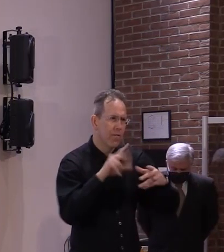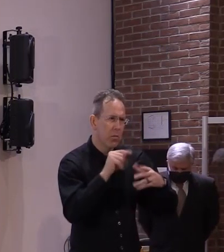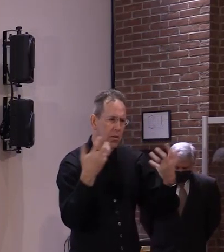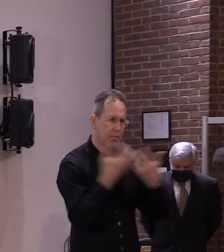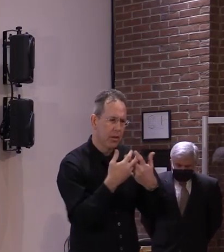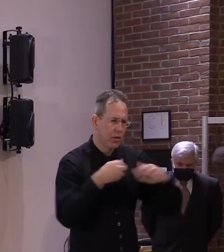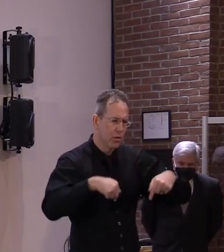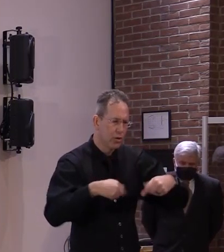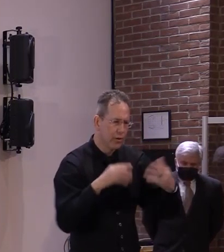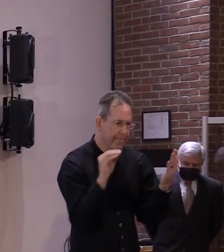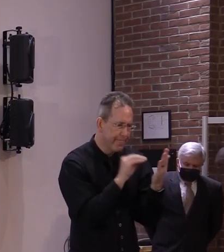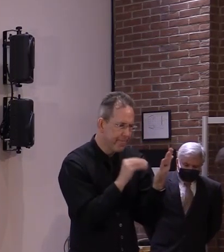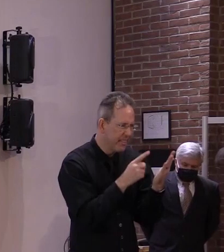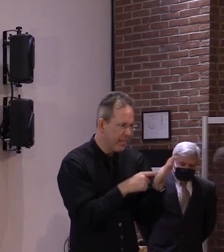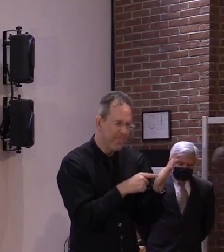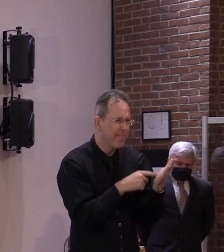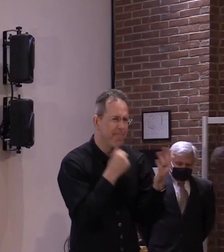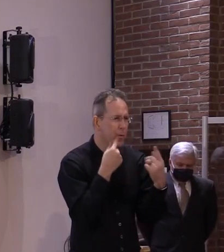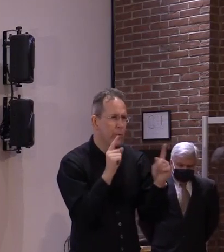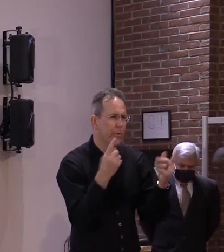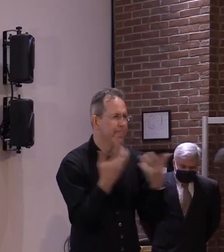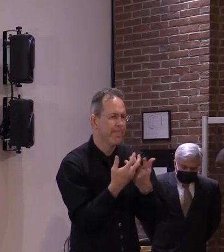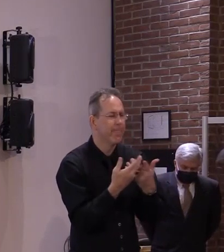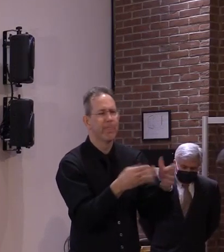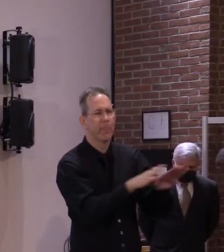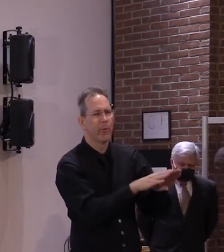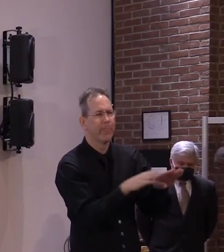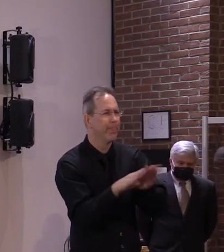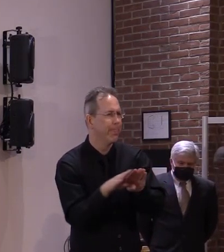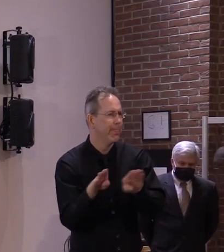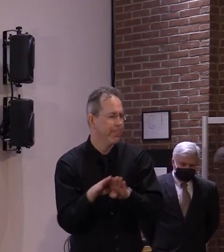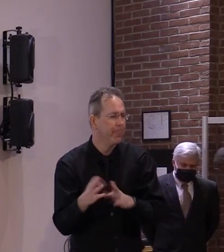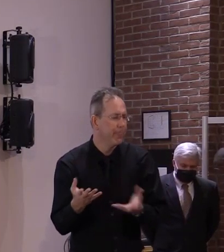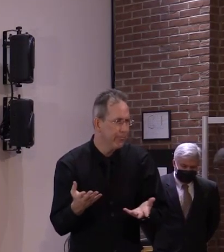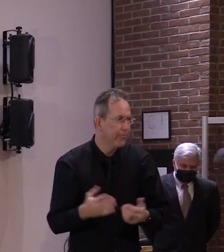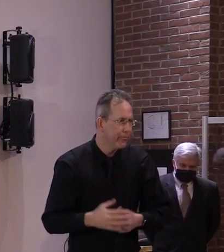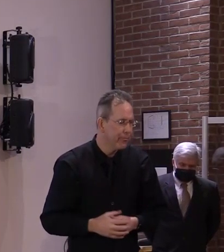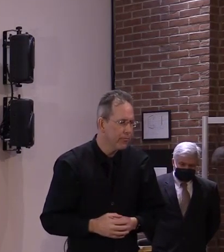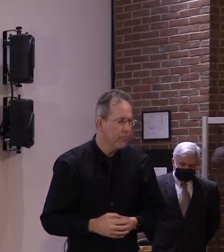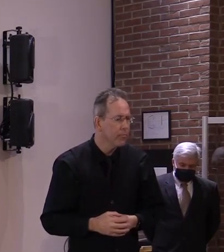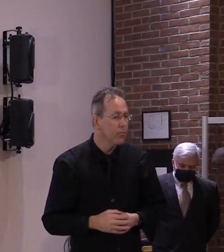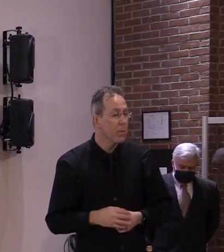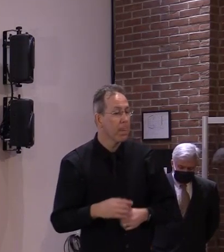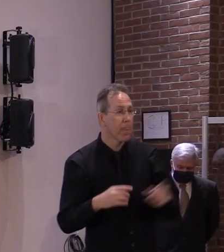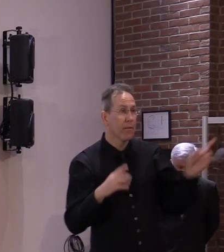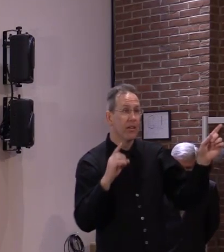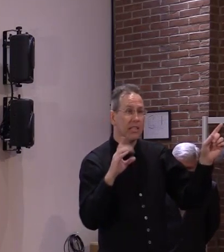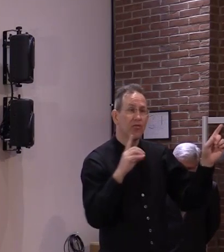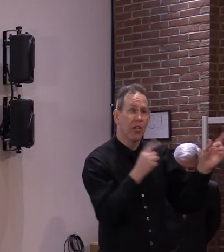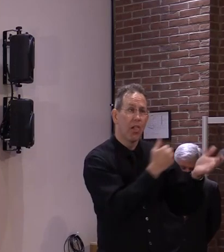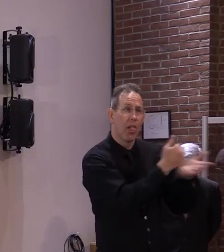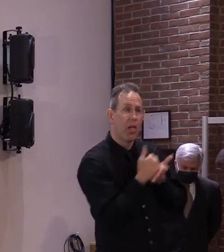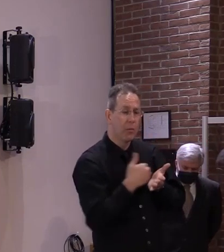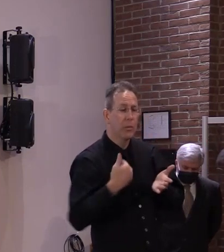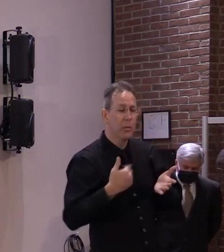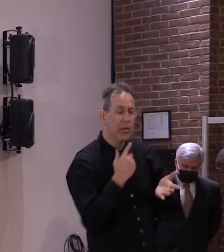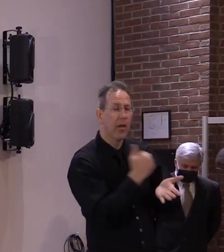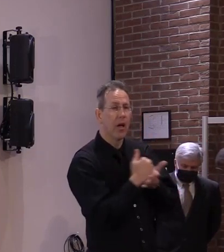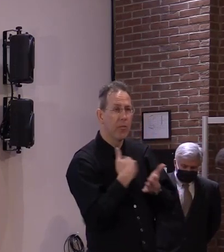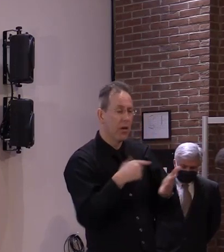And I think it'll probably be very useful for them in that regard. I think many aspects of it reaffirm the steps we've